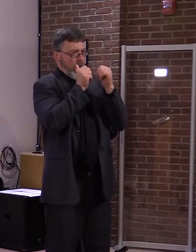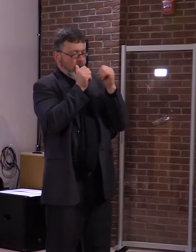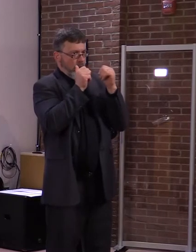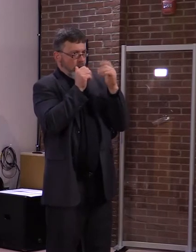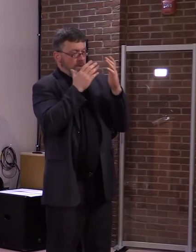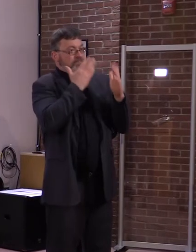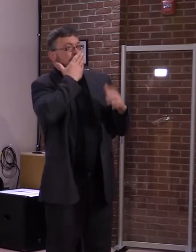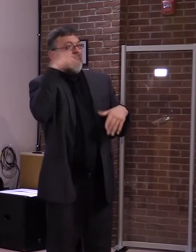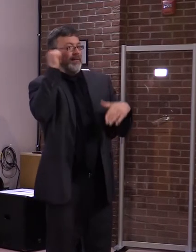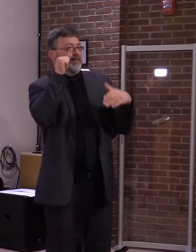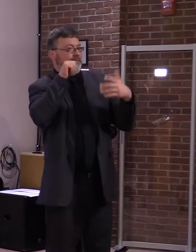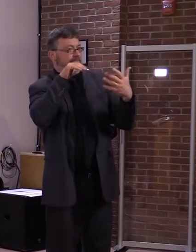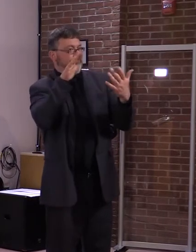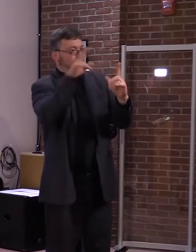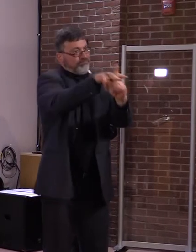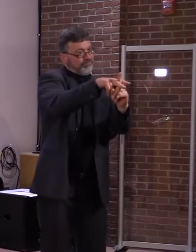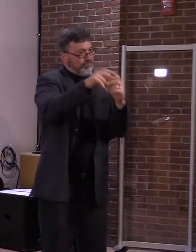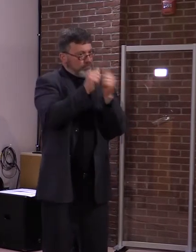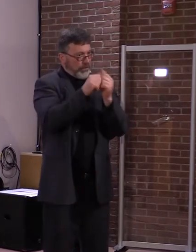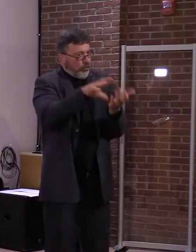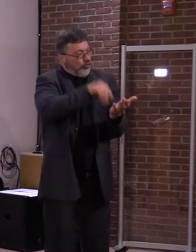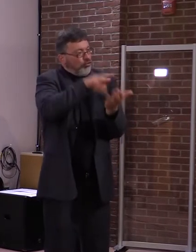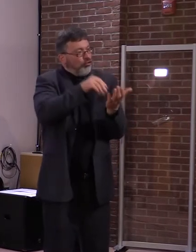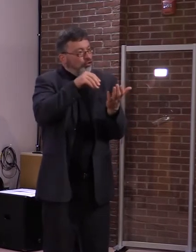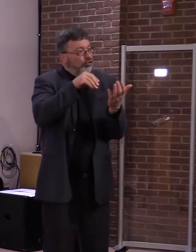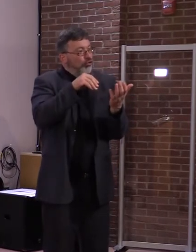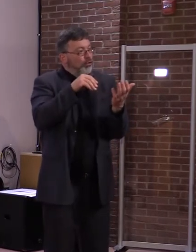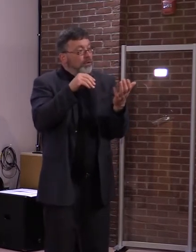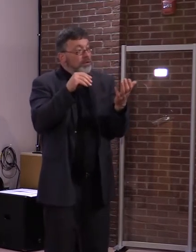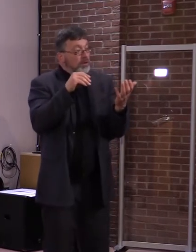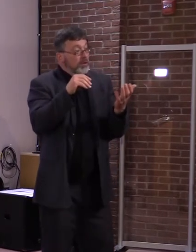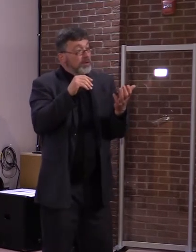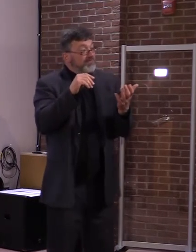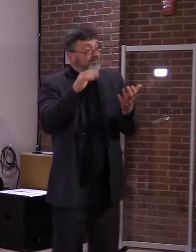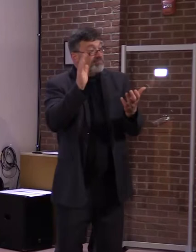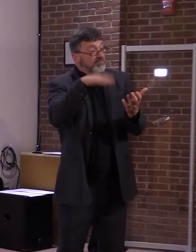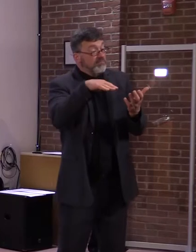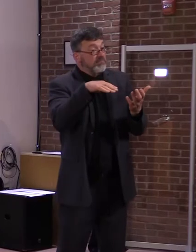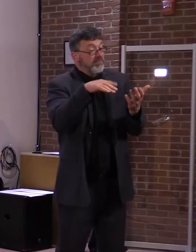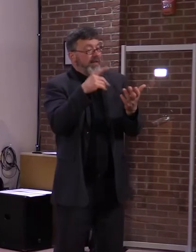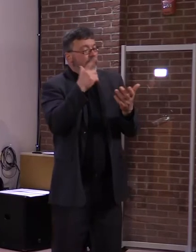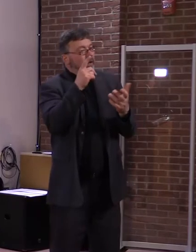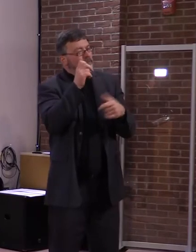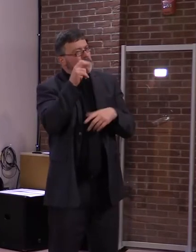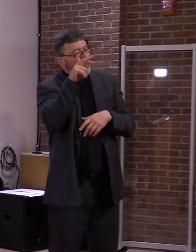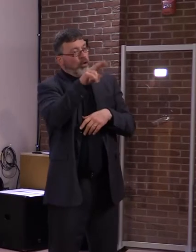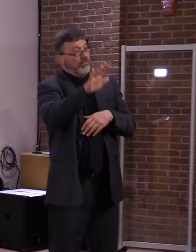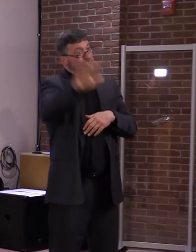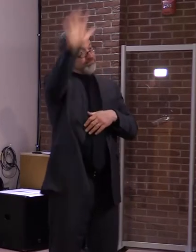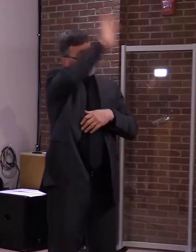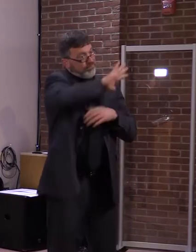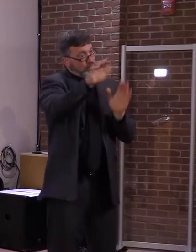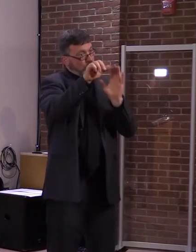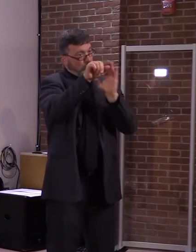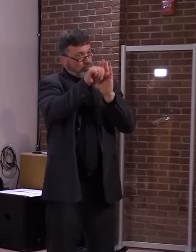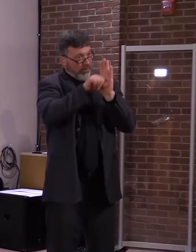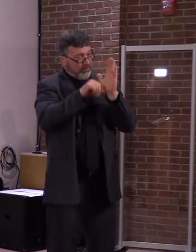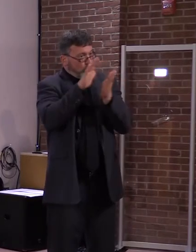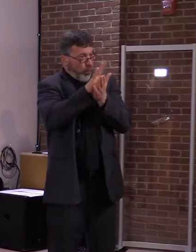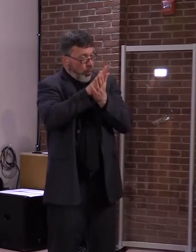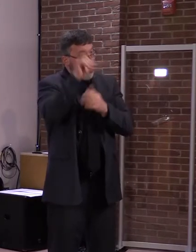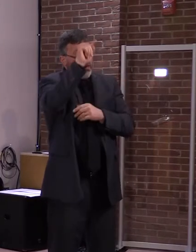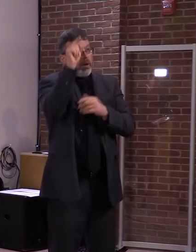schools and so forth that don't have the resources to provide for certain instruction. There could be a shared type